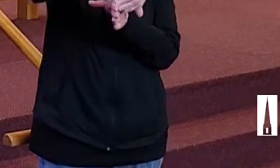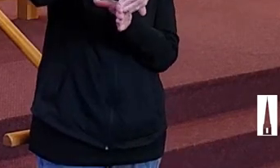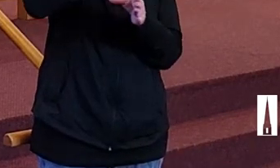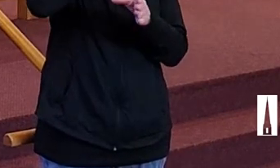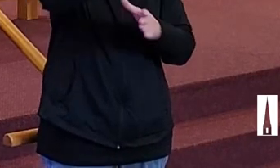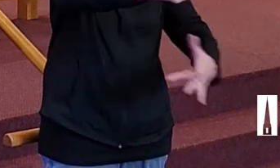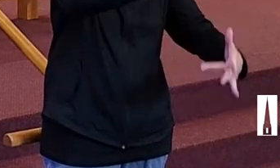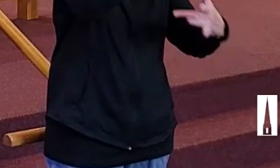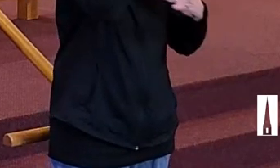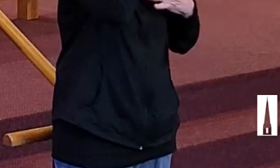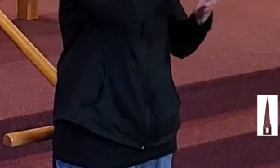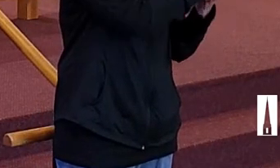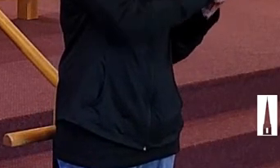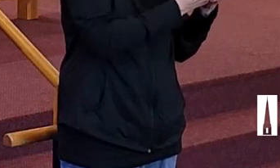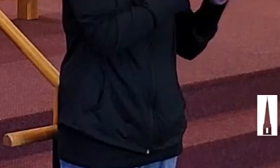and sickness.